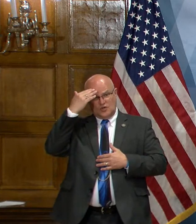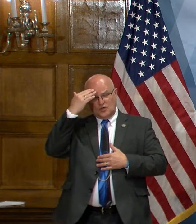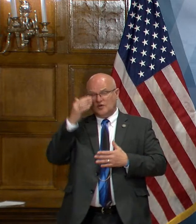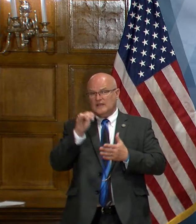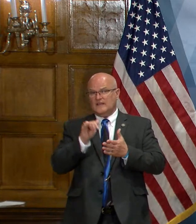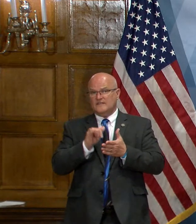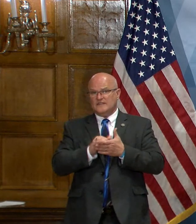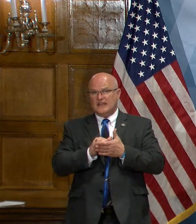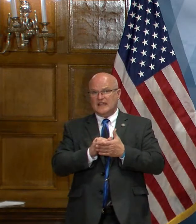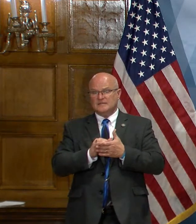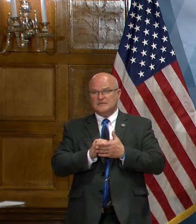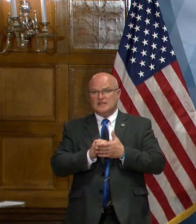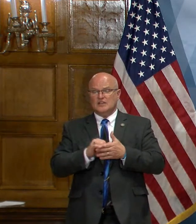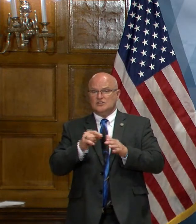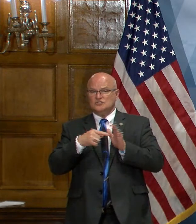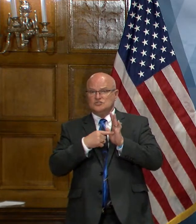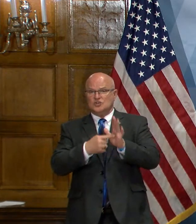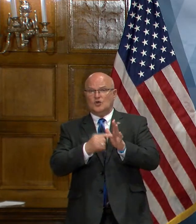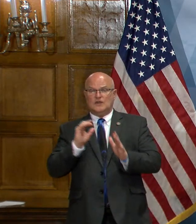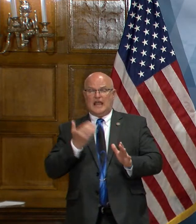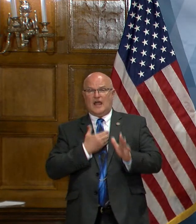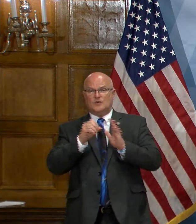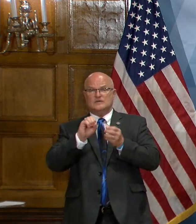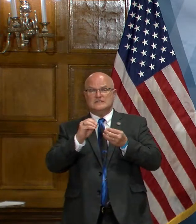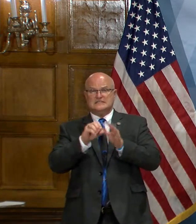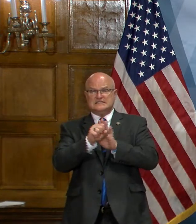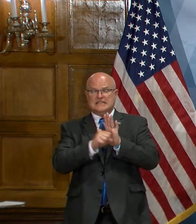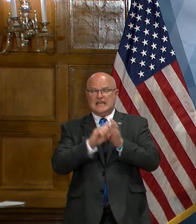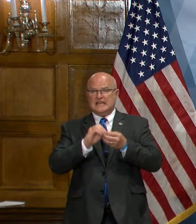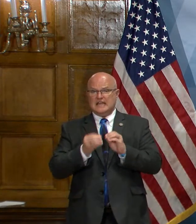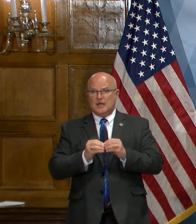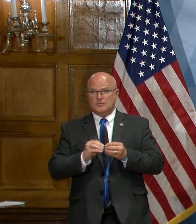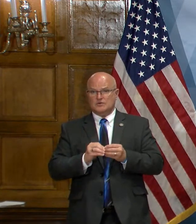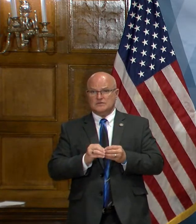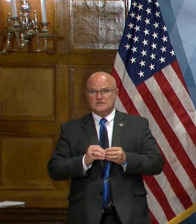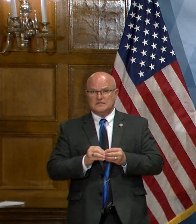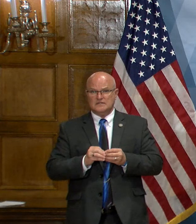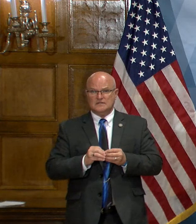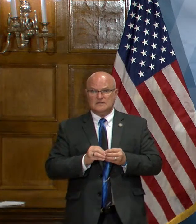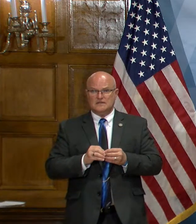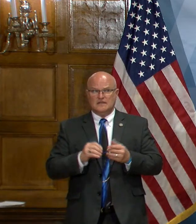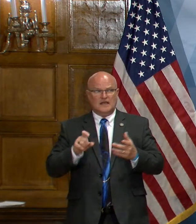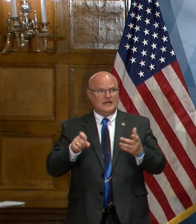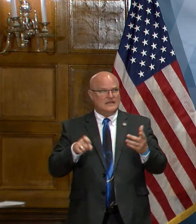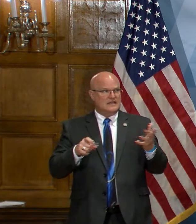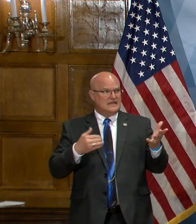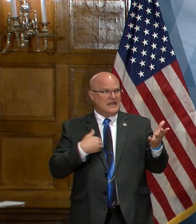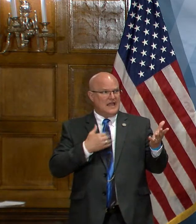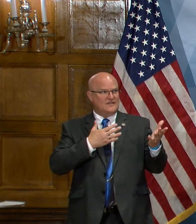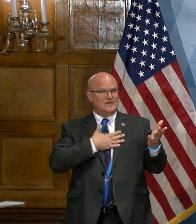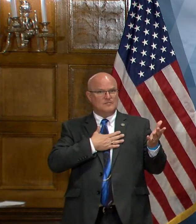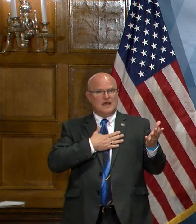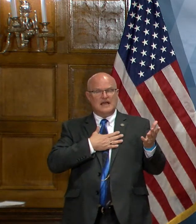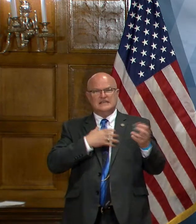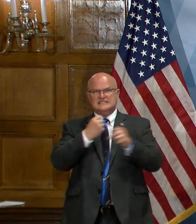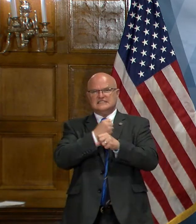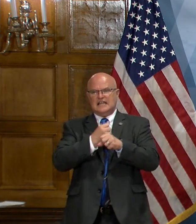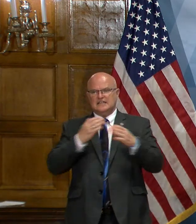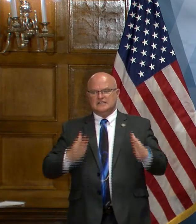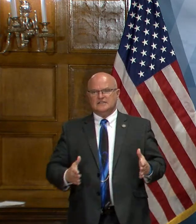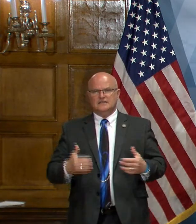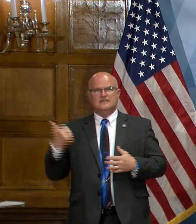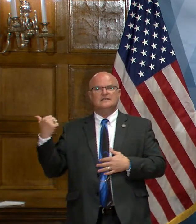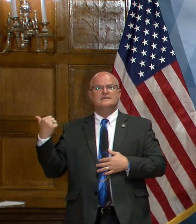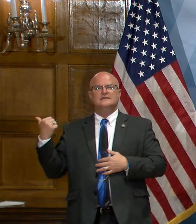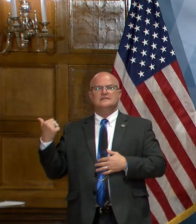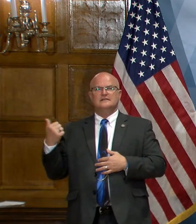that has been reflected in our state's numbers? Help me out. I need to have my statisticians here.